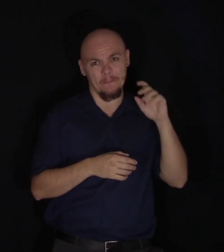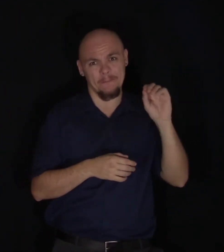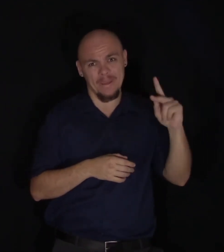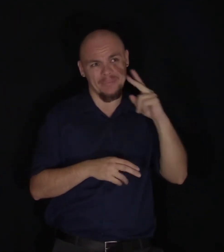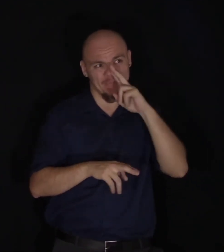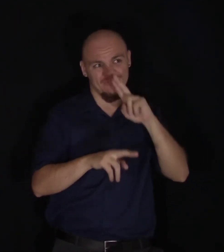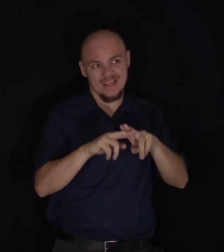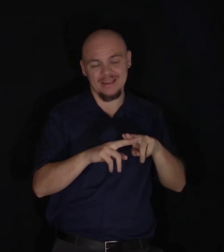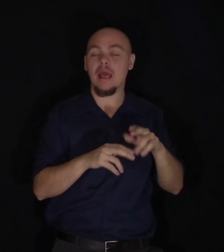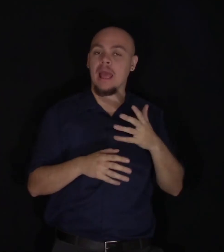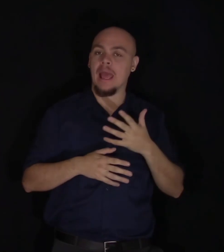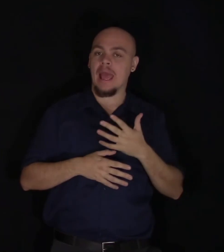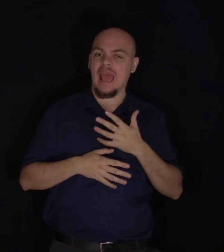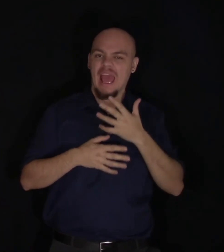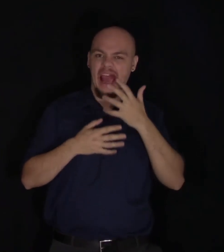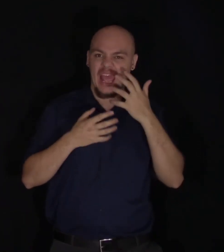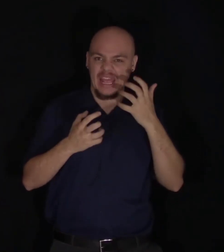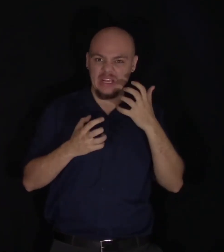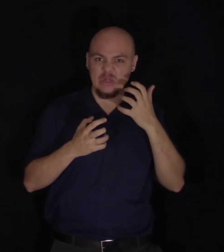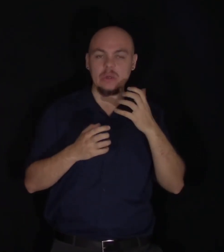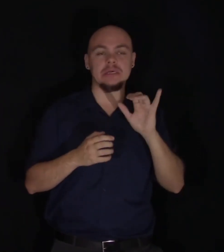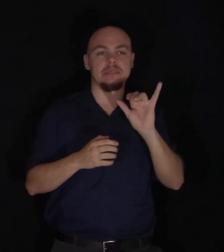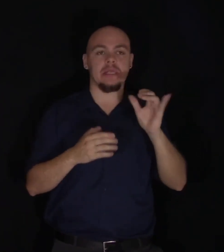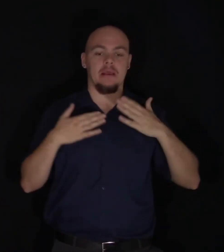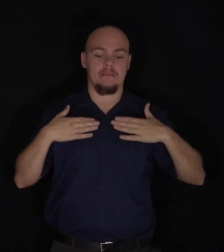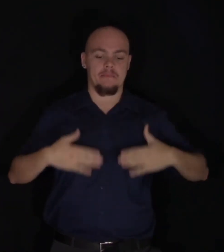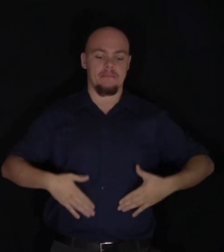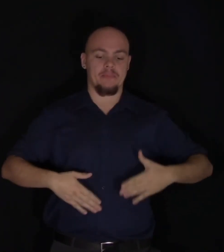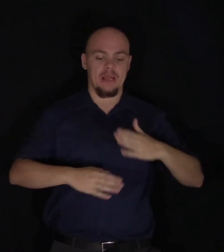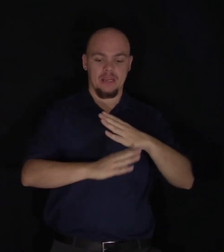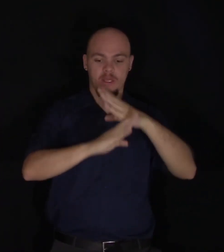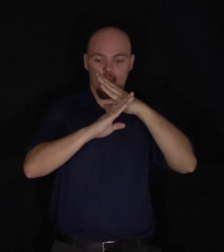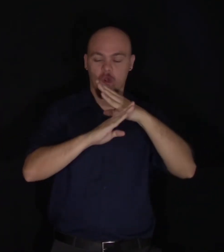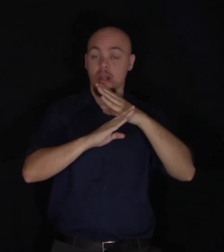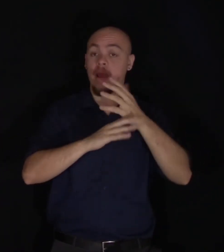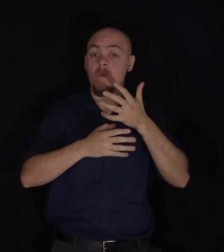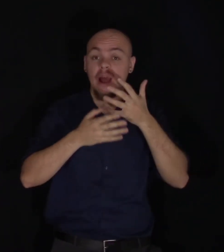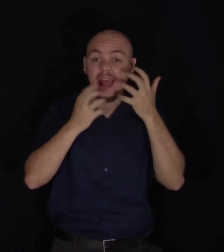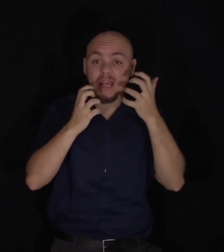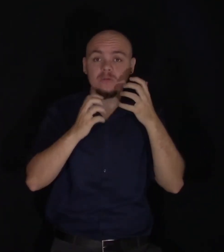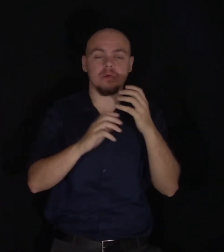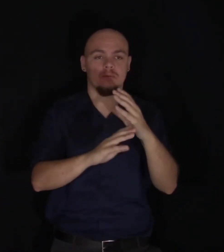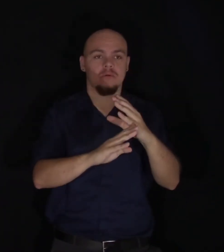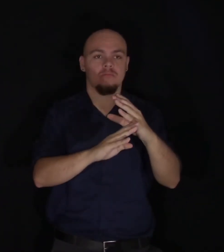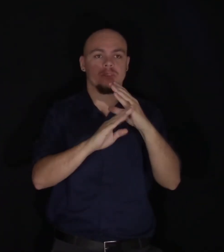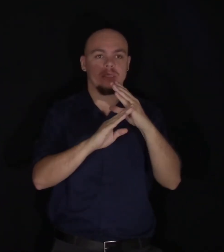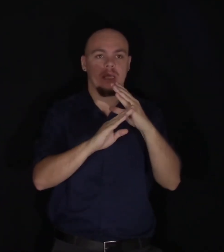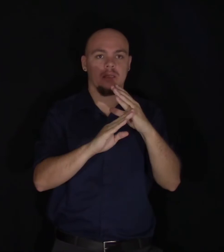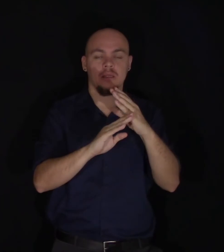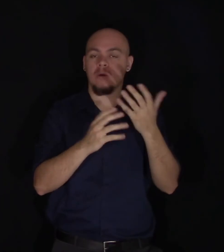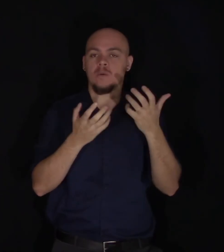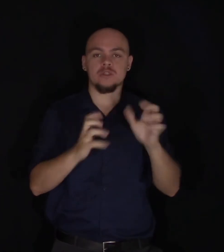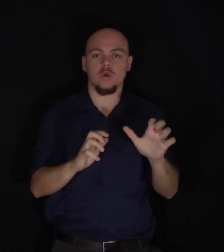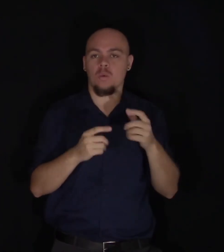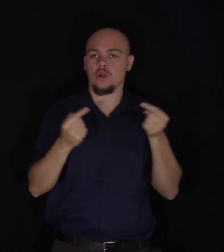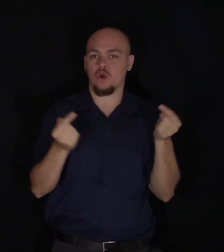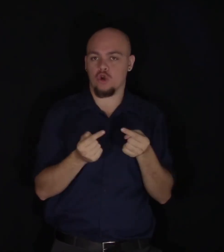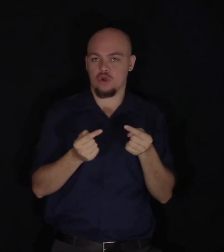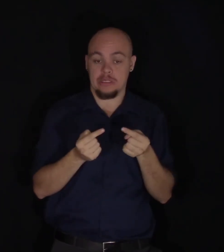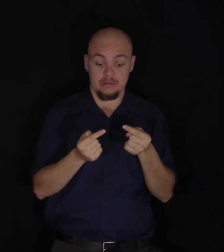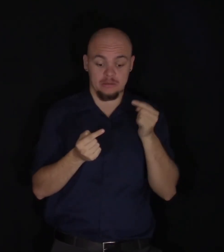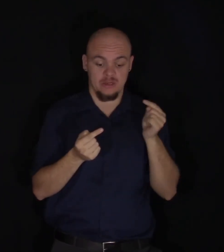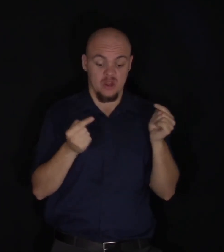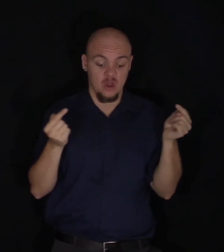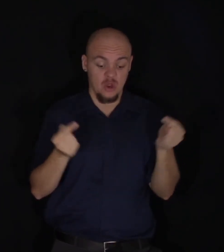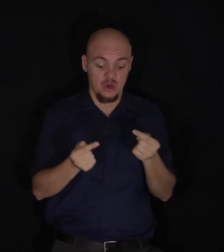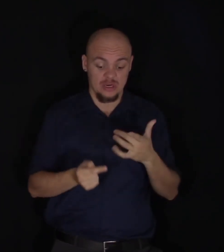Anger is also like the bodyguard of emotions. When we're angry, we protect ourselves from feeling hurt. That's because hurt is such a harder thing to